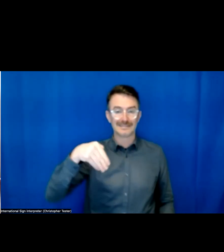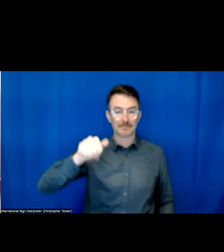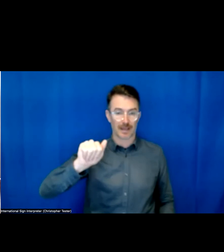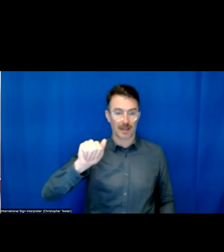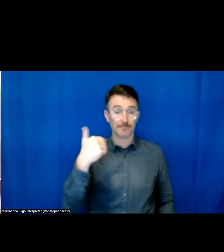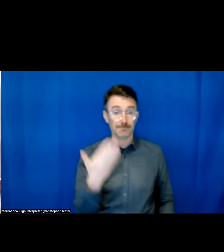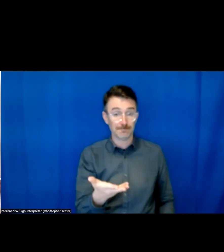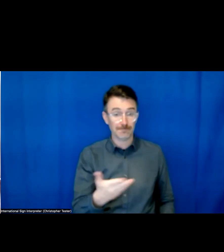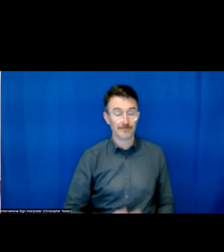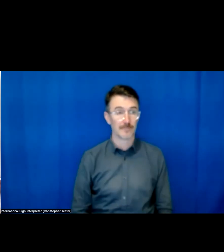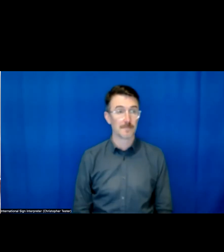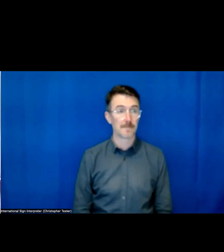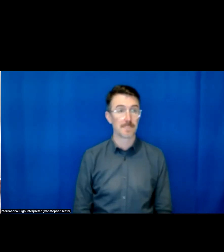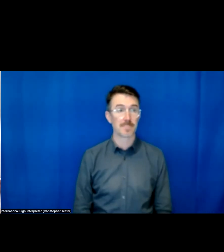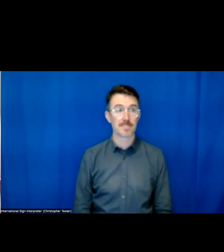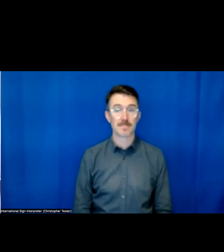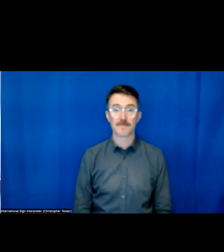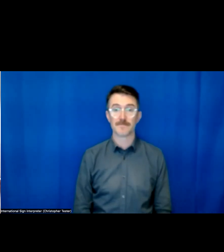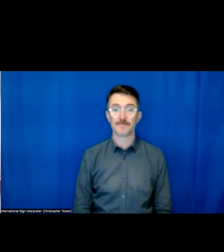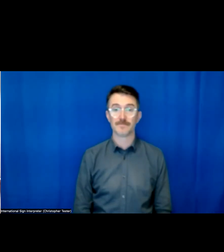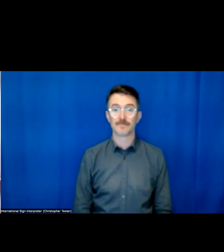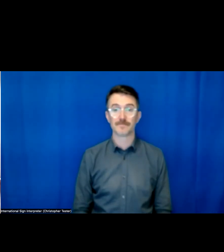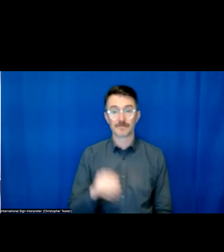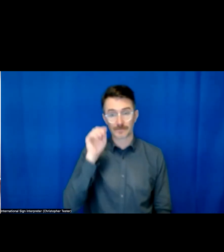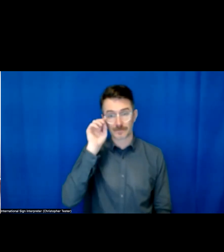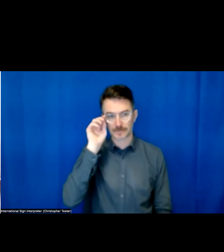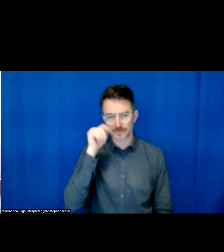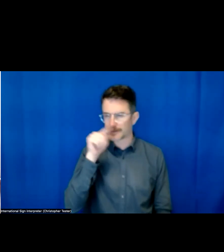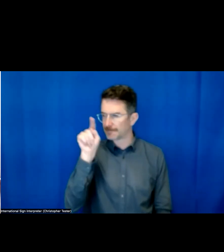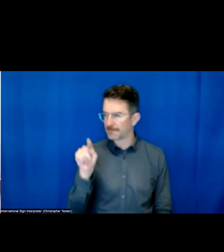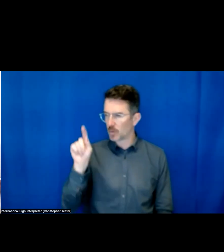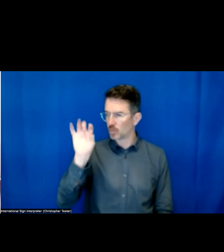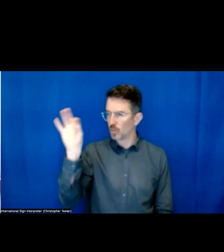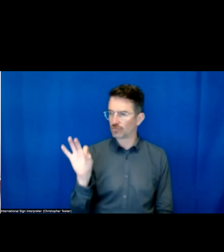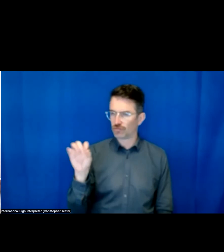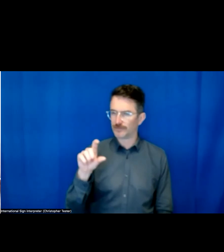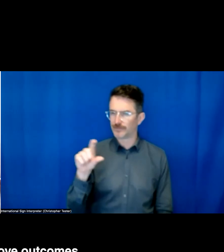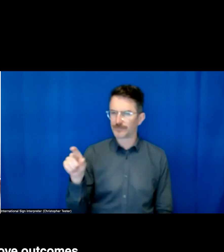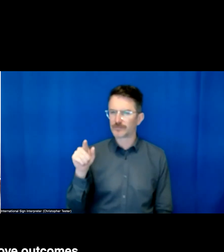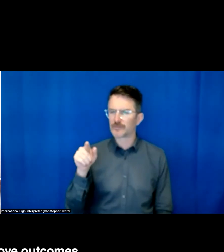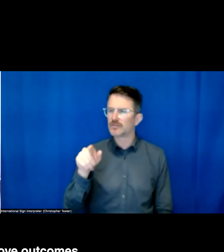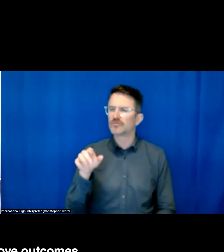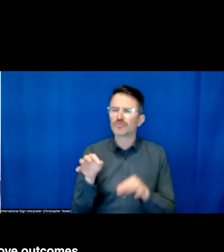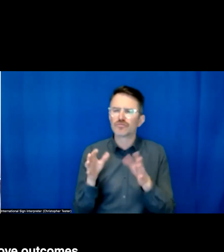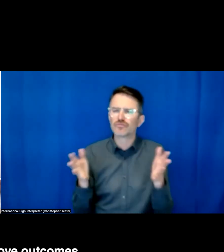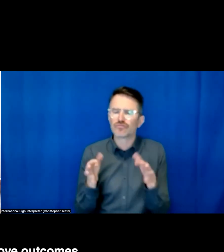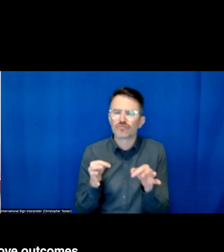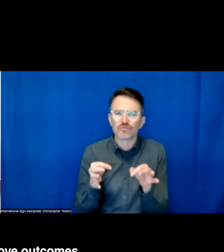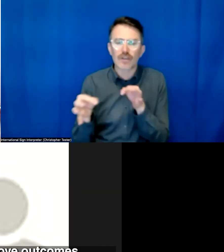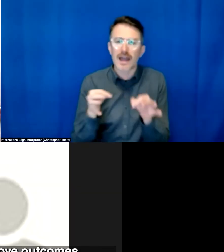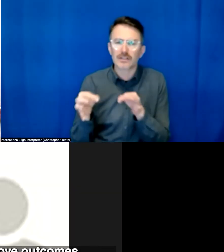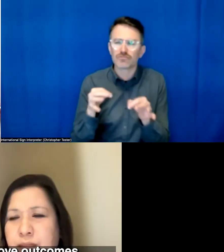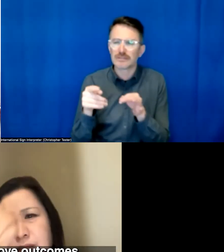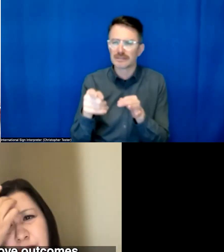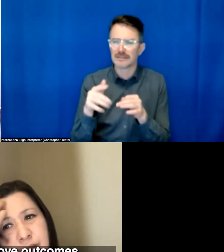I think what strategy have been used to ensure such persons with disability take effort to include them? Are